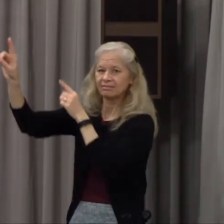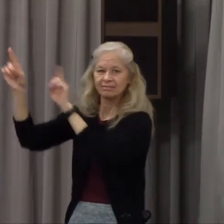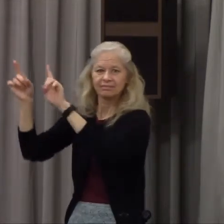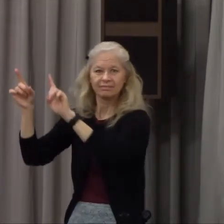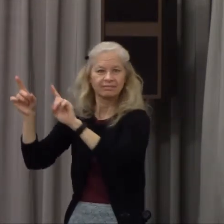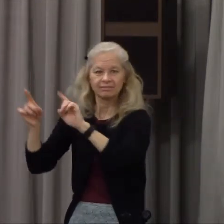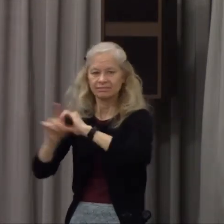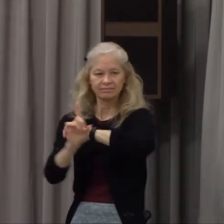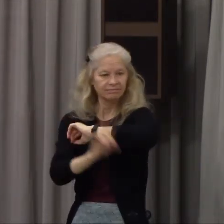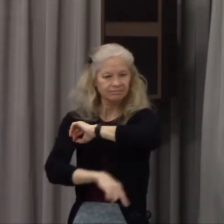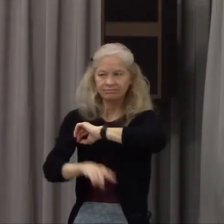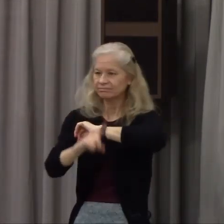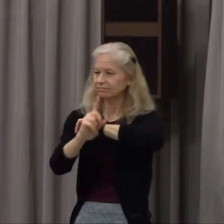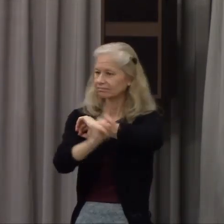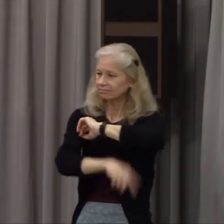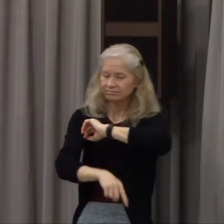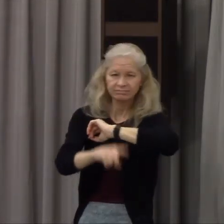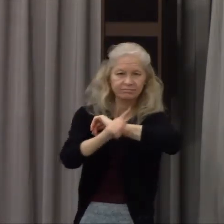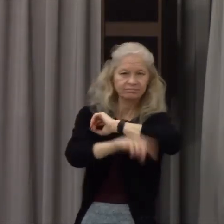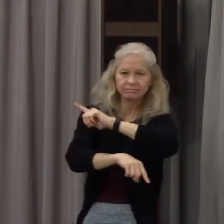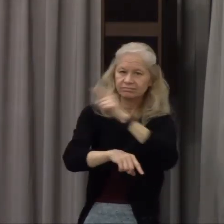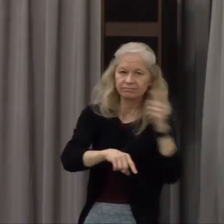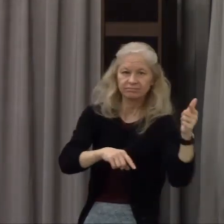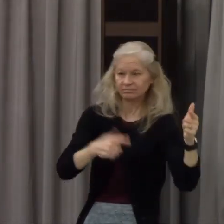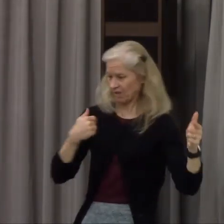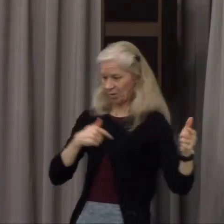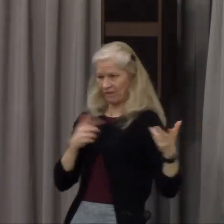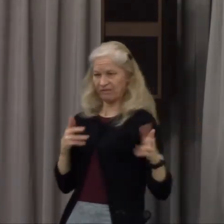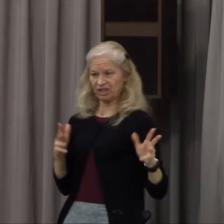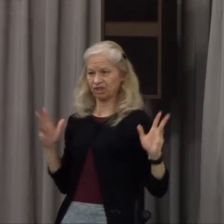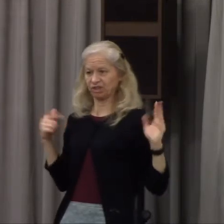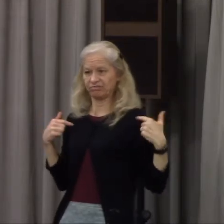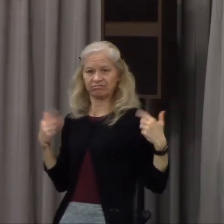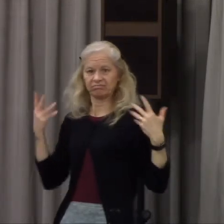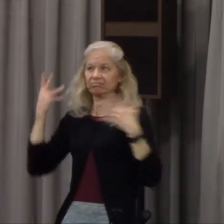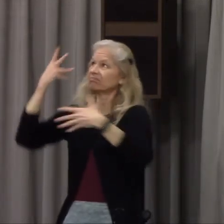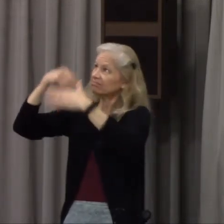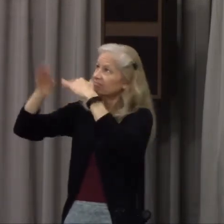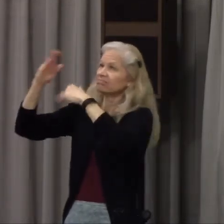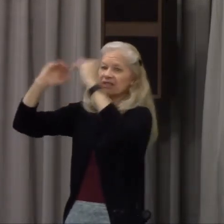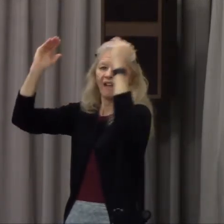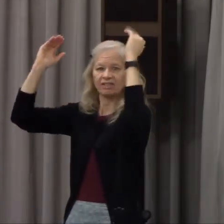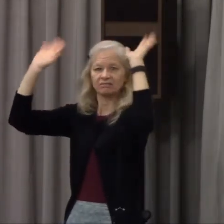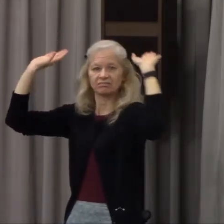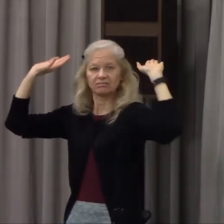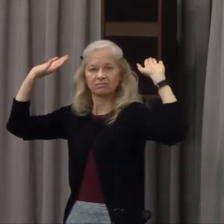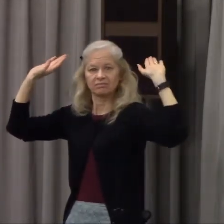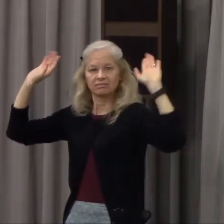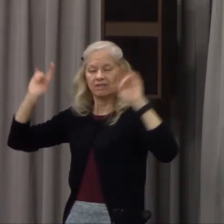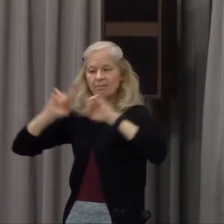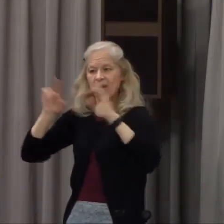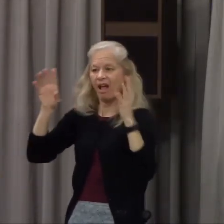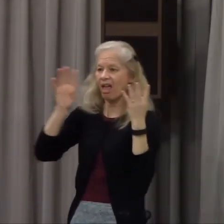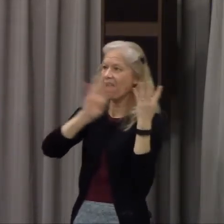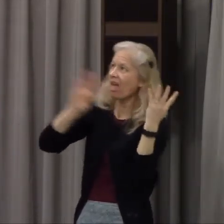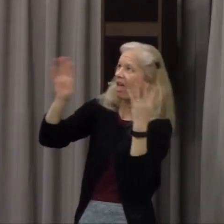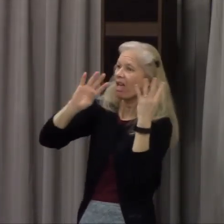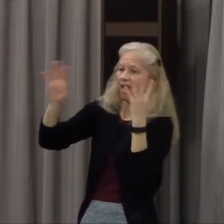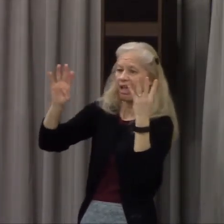eternally happy and rejoicing, millions upon millions of countless souls are suffering every moment of